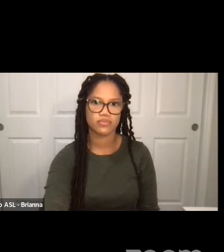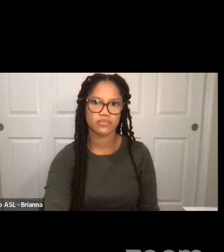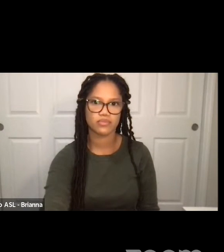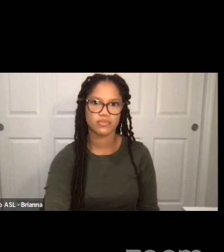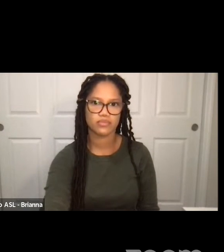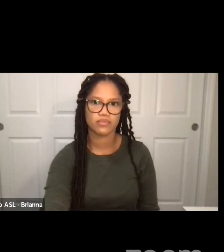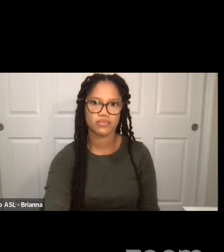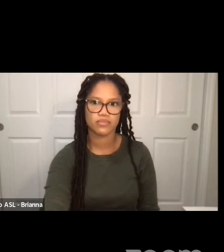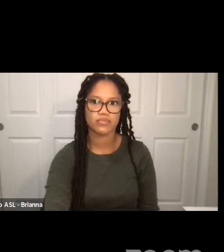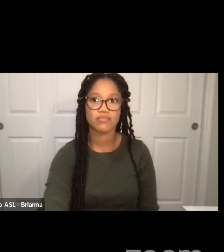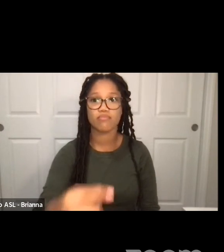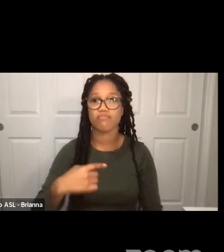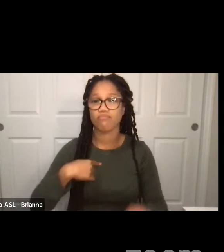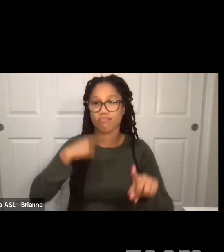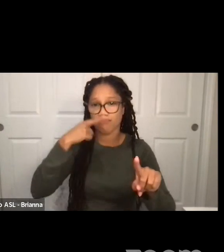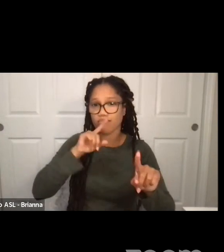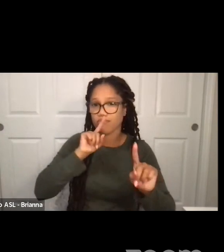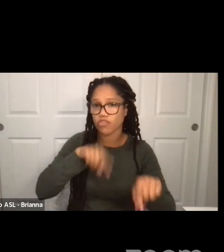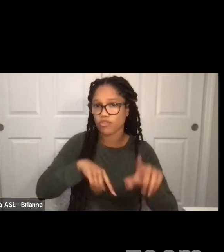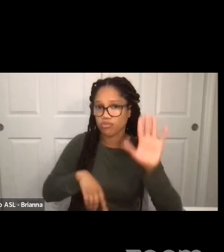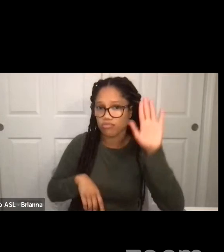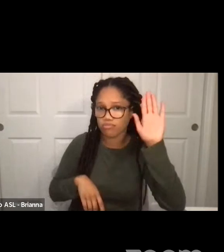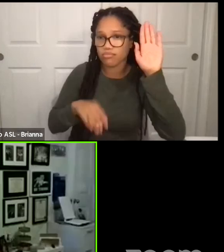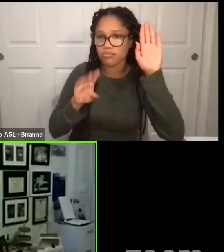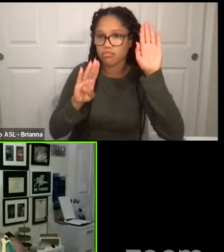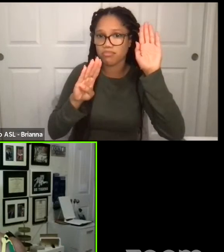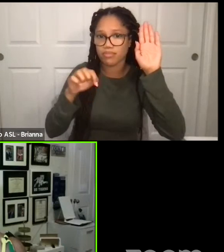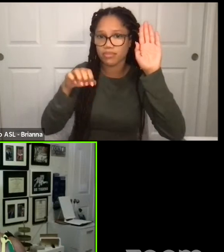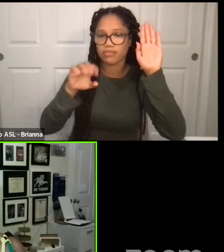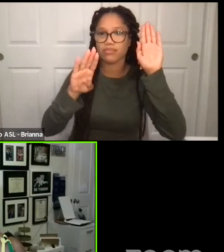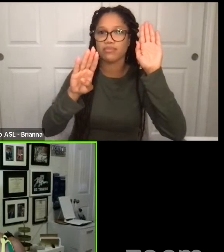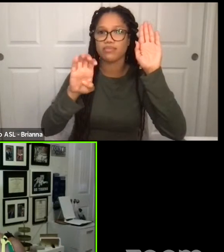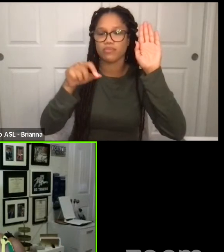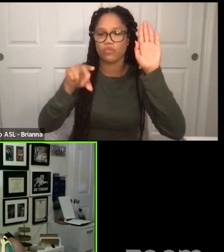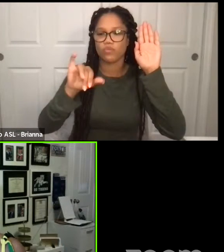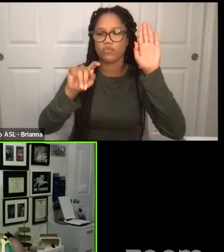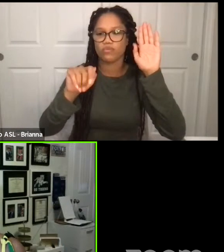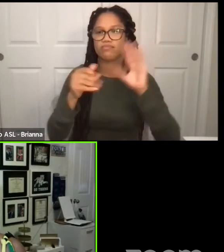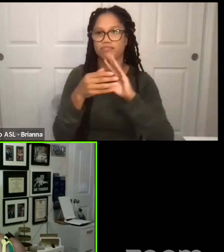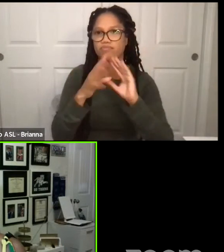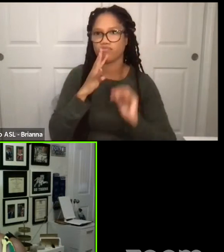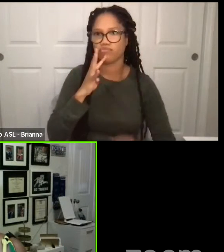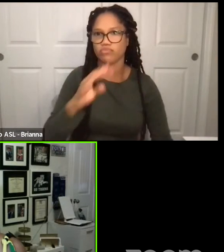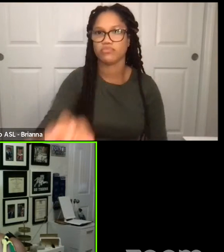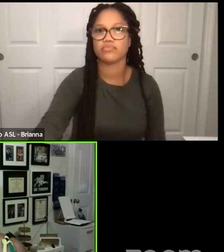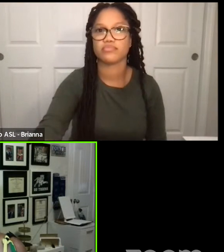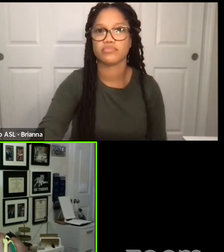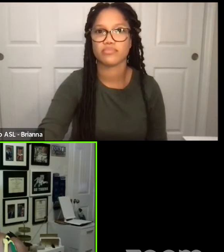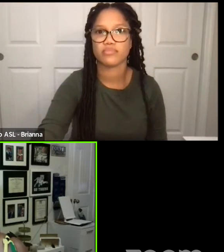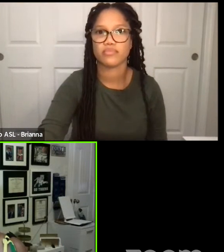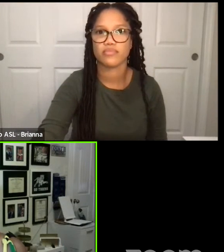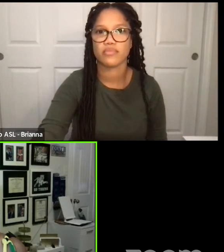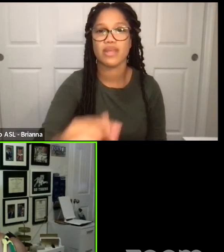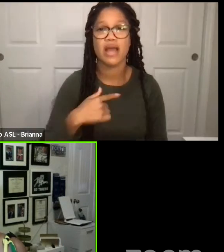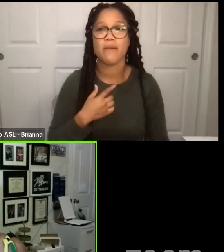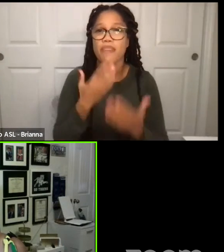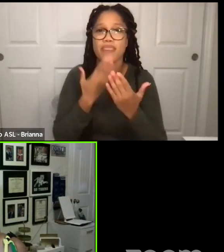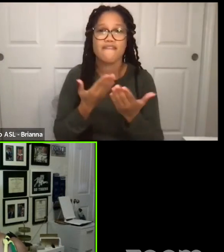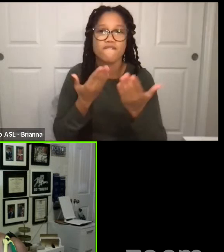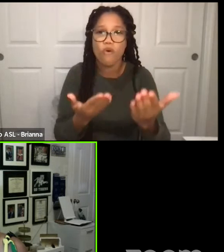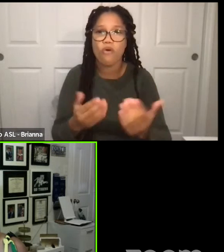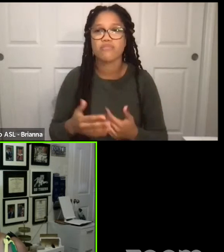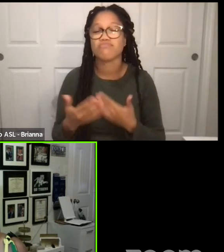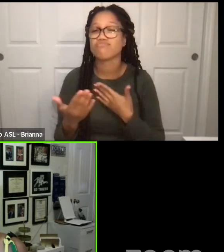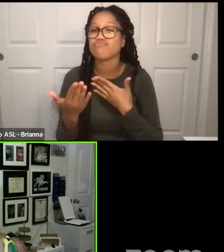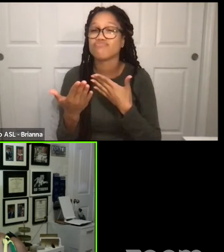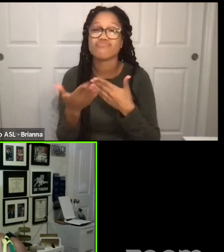I'll answer. I'm thankful. I'm thankful in spite of